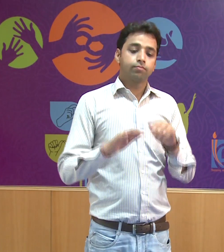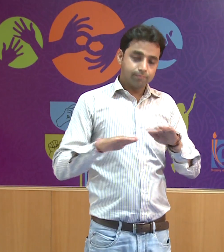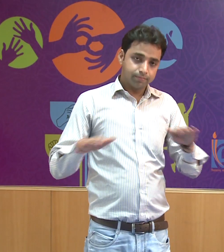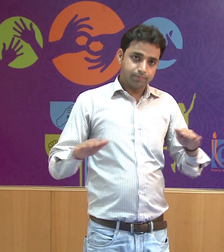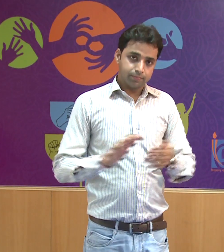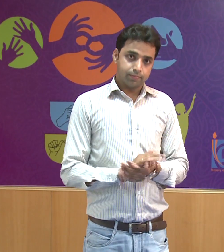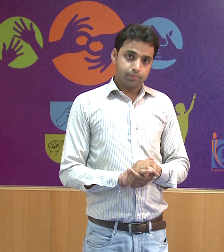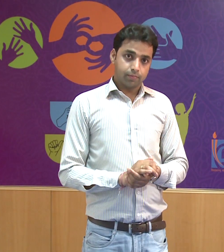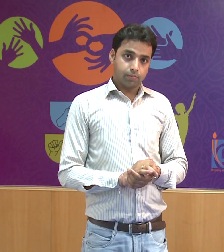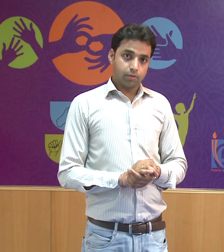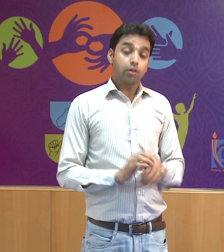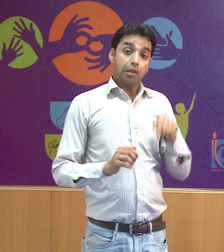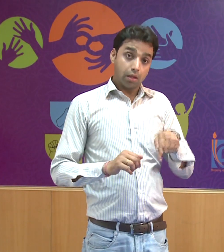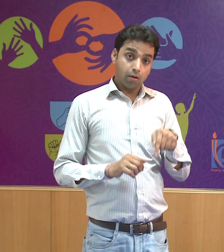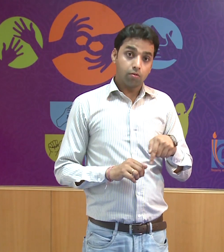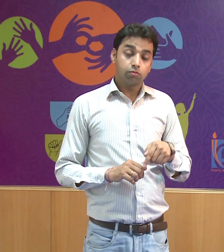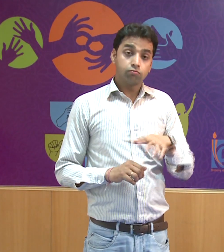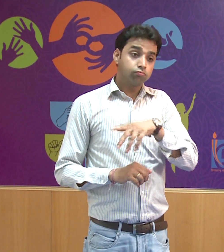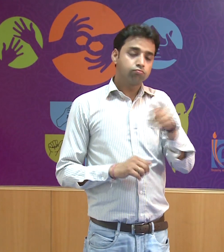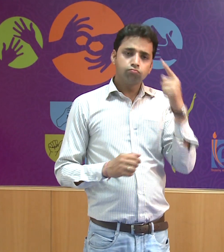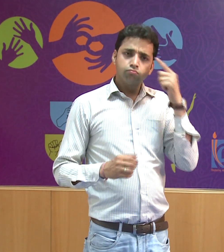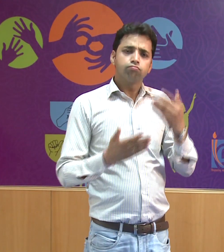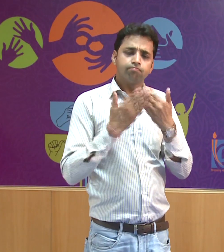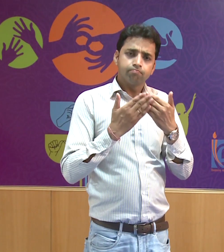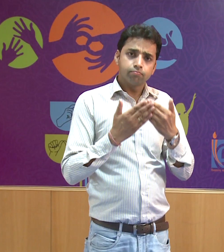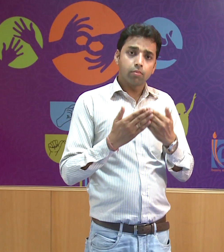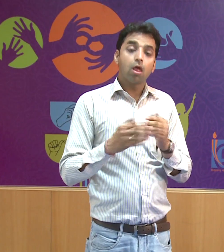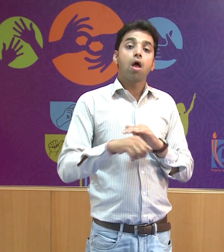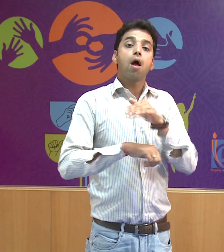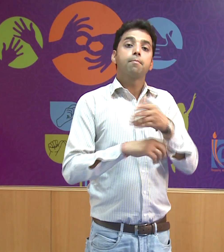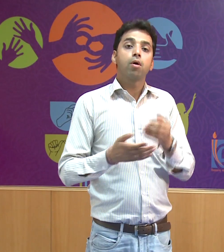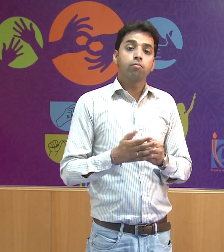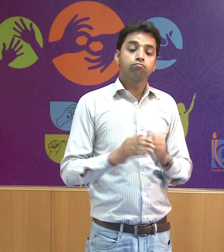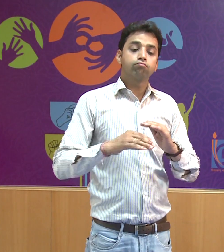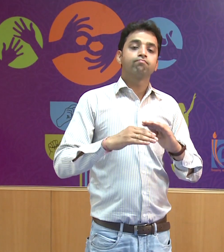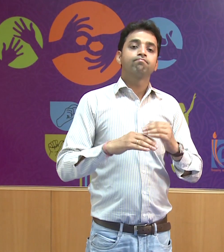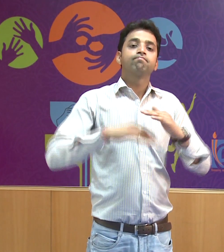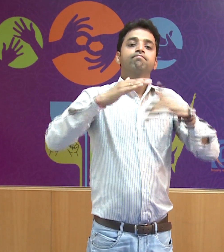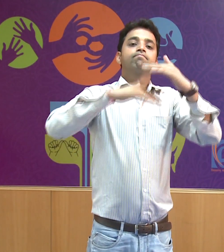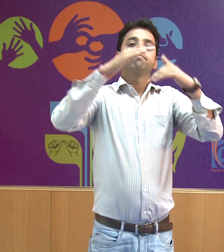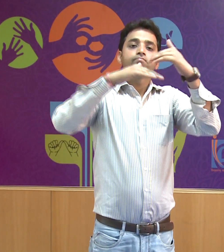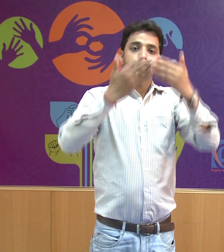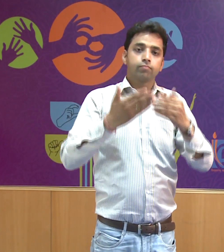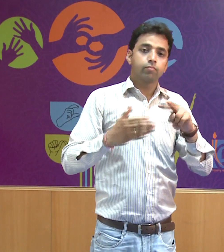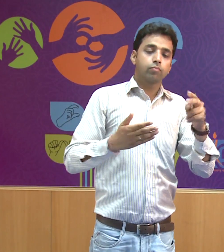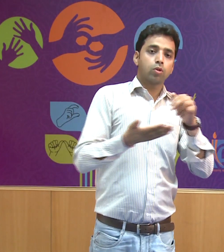Learners, now we will study about the developments that took place in the field